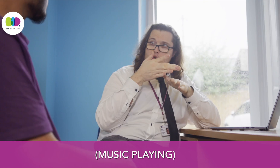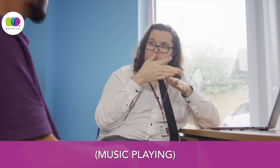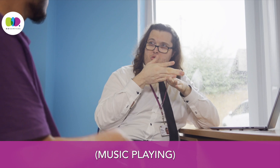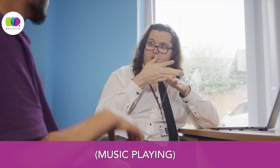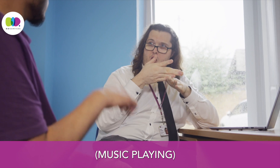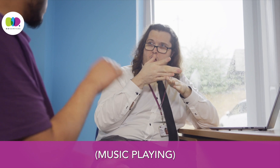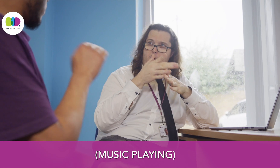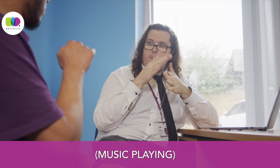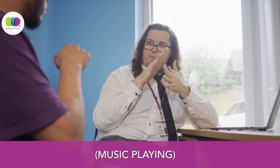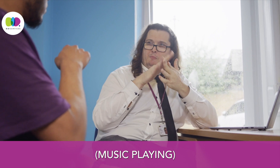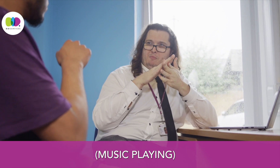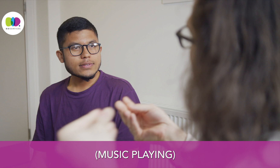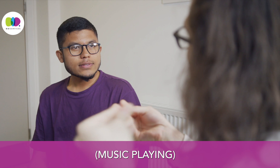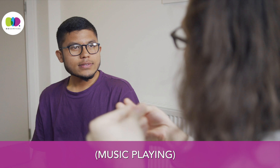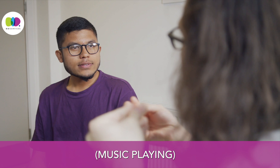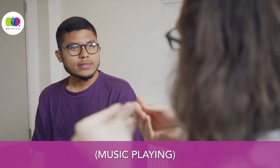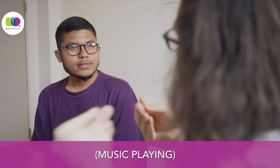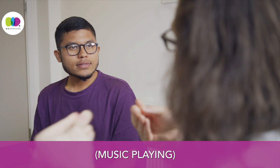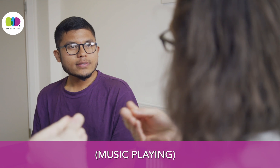2 men using BSL in slow motion.